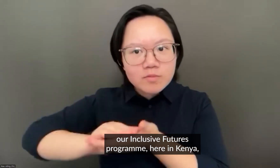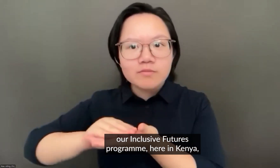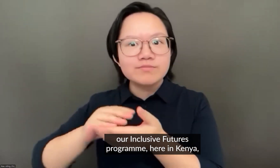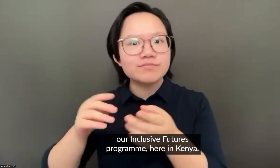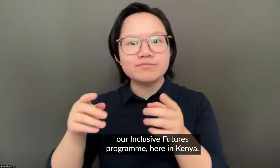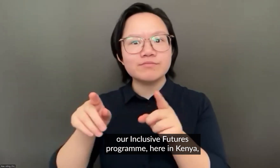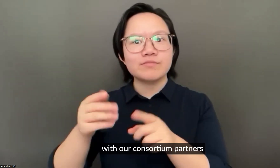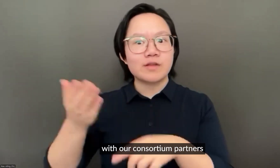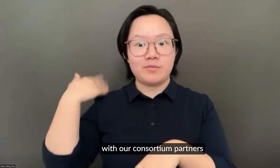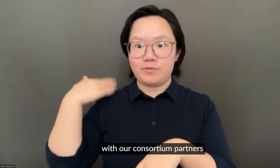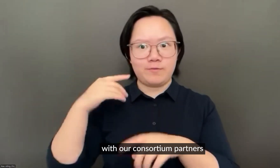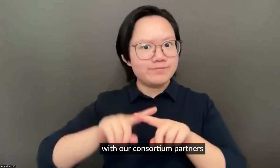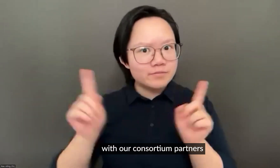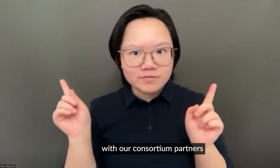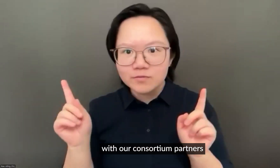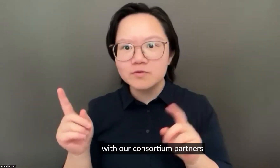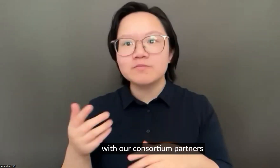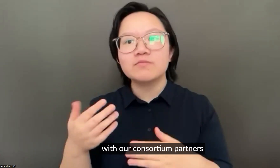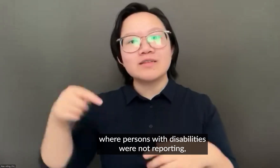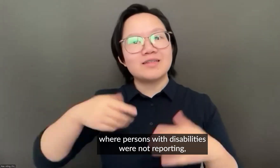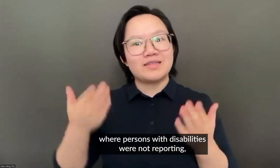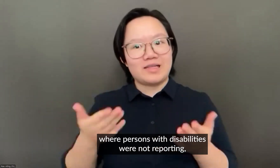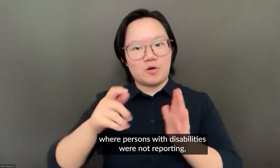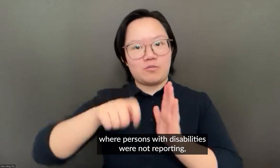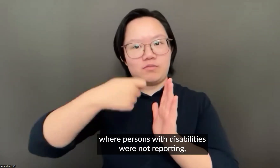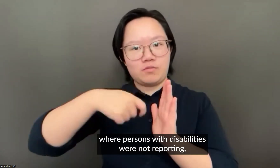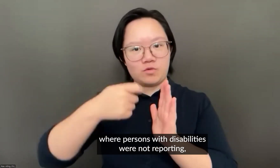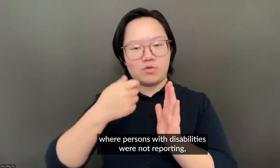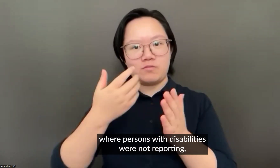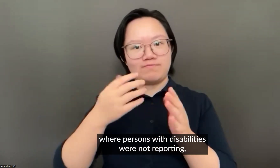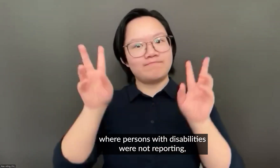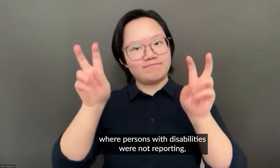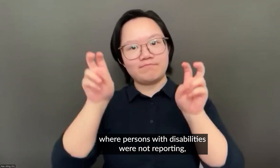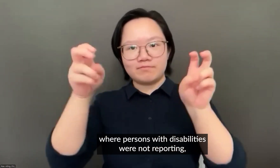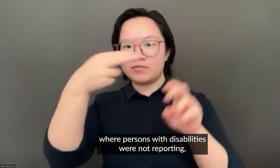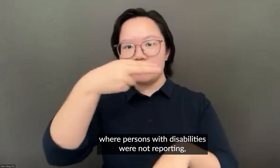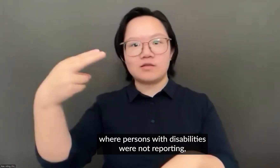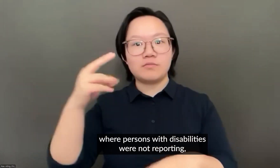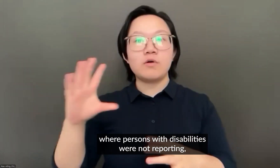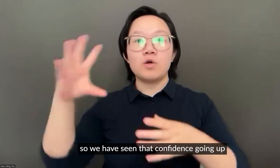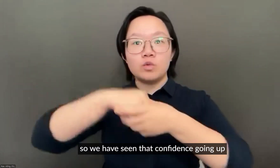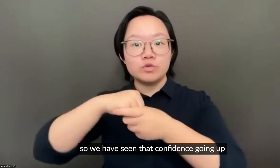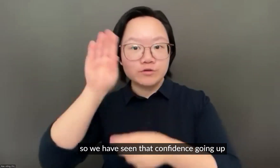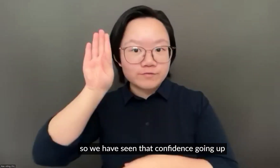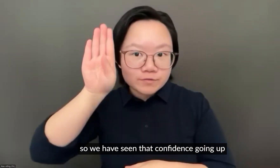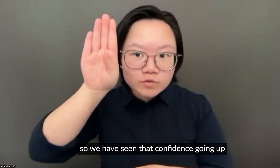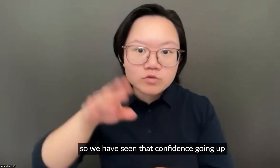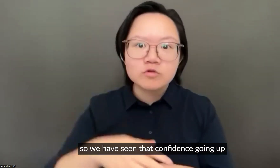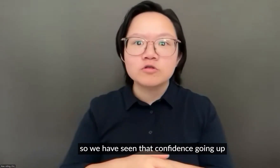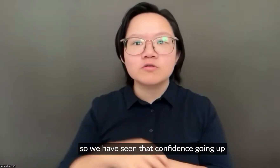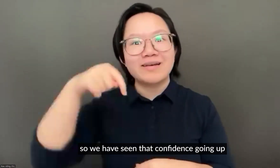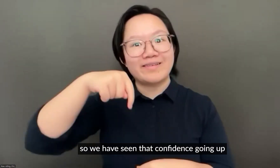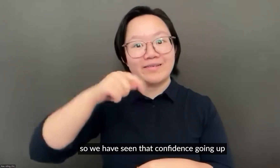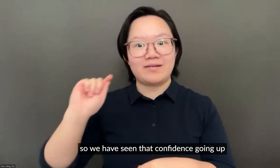program here in Kenya with our consortium partners, where persons with disabilities were not reporting. So we have seen